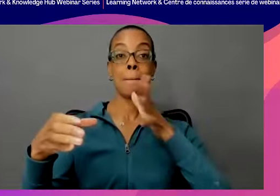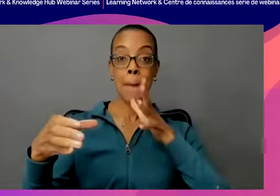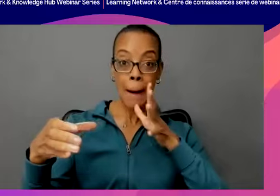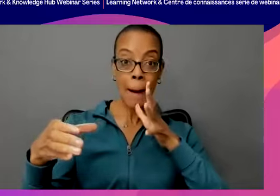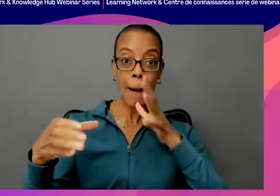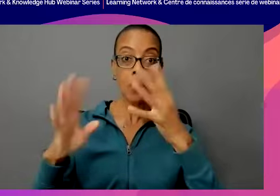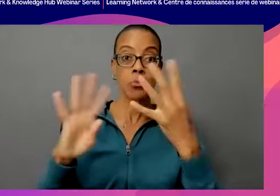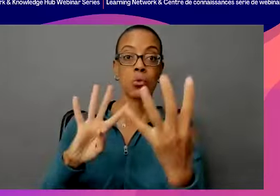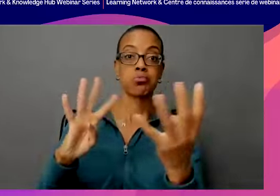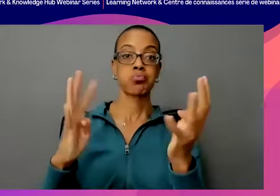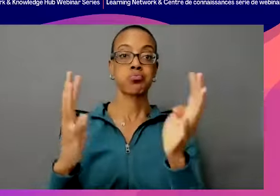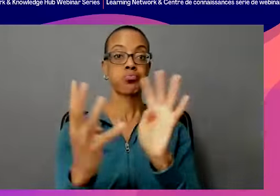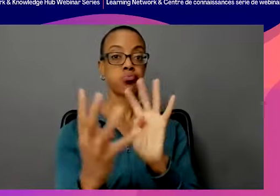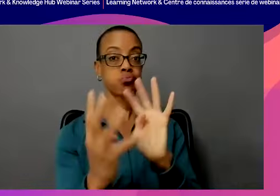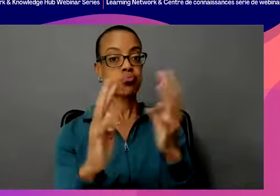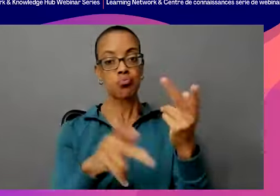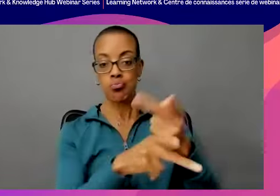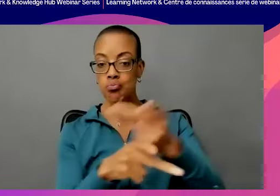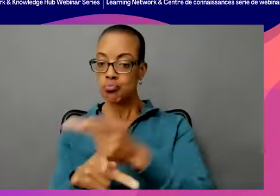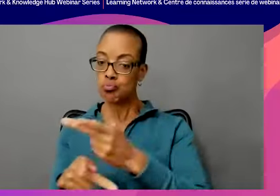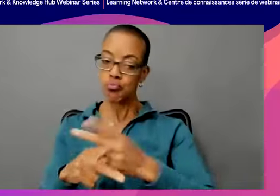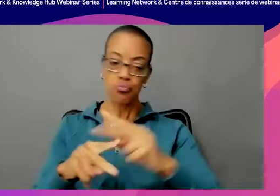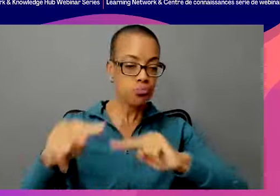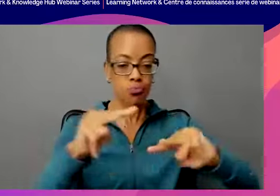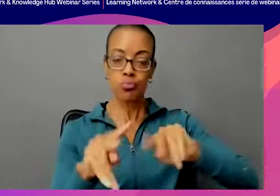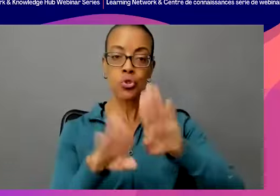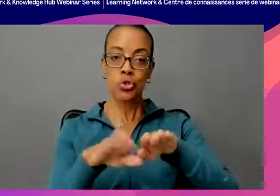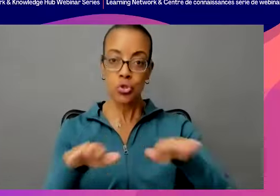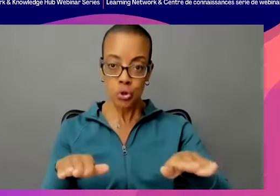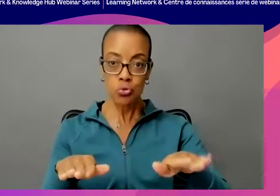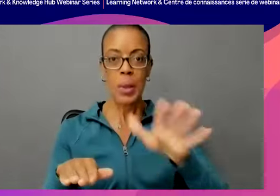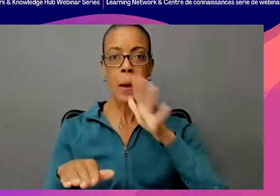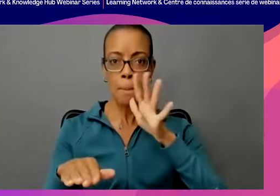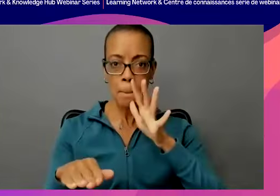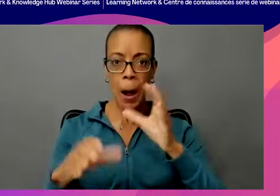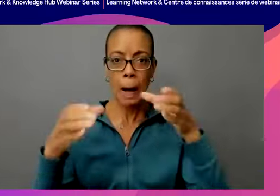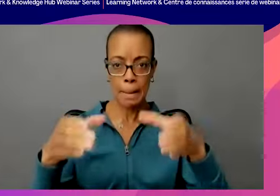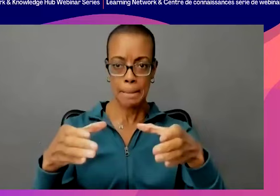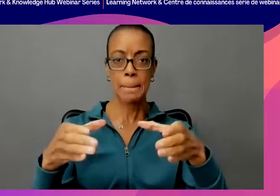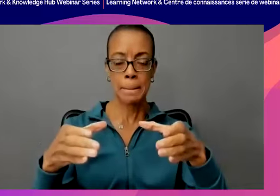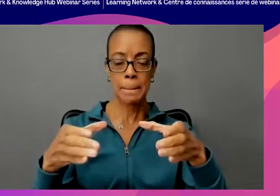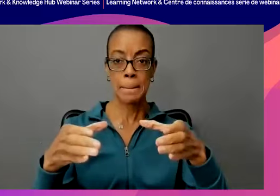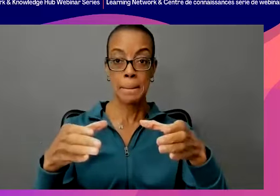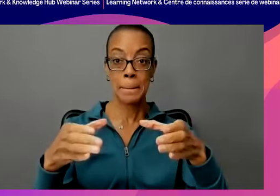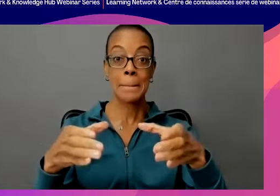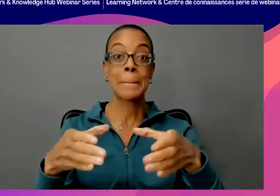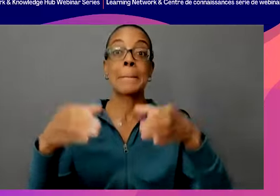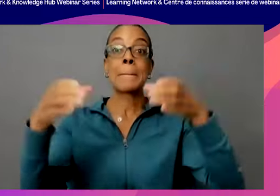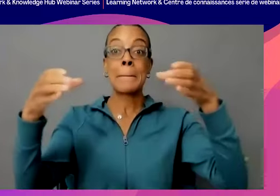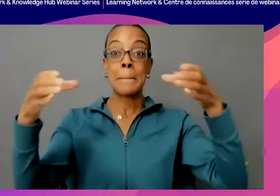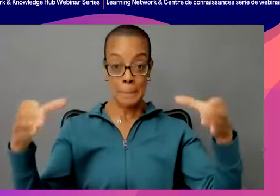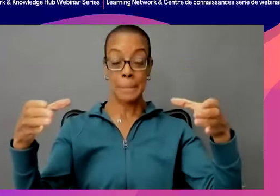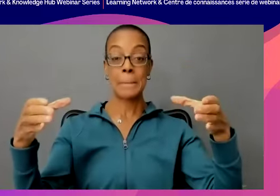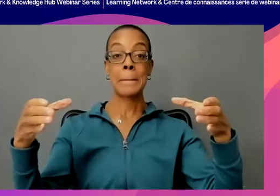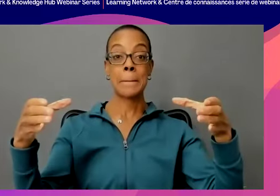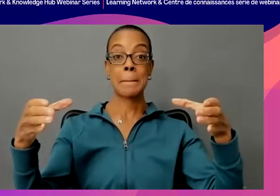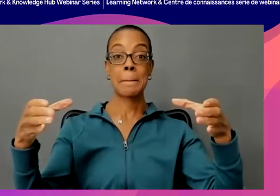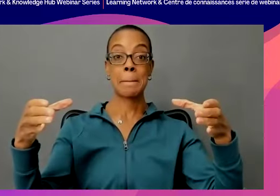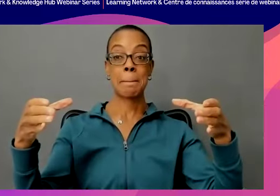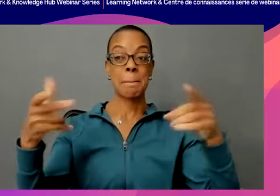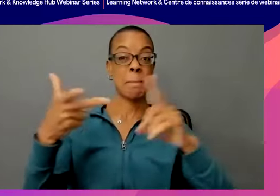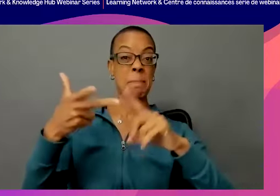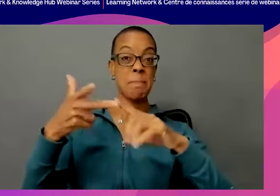those children and looking after those children. So mom is in that circle, the next circle, and outside there's another circle